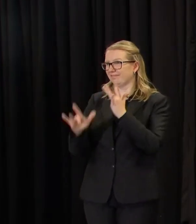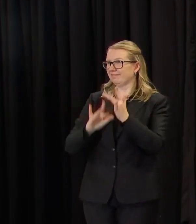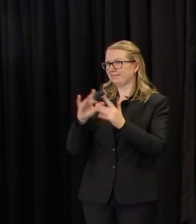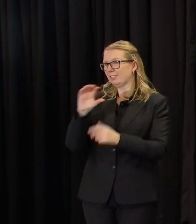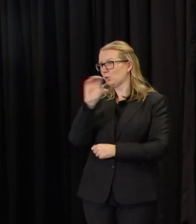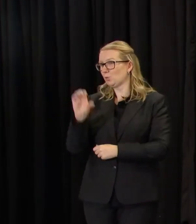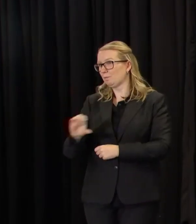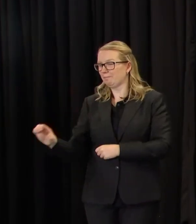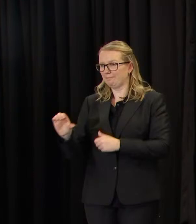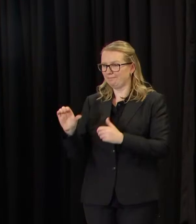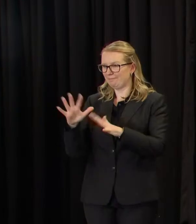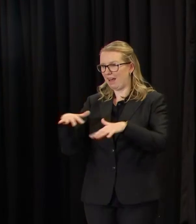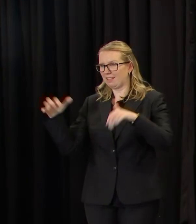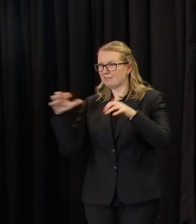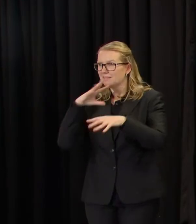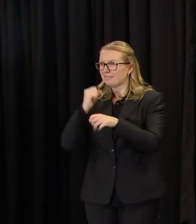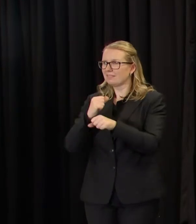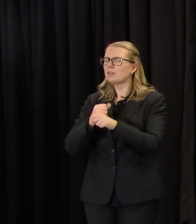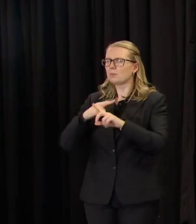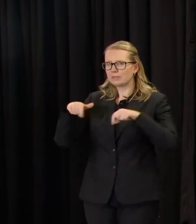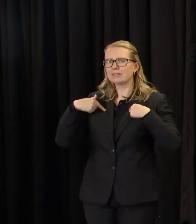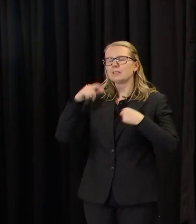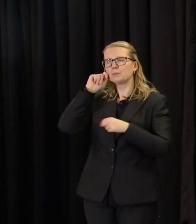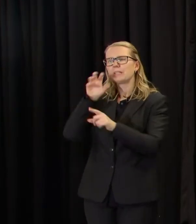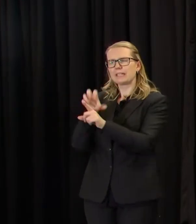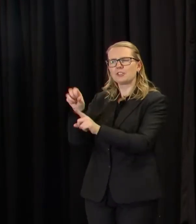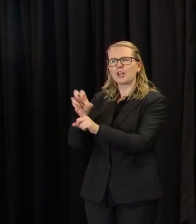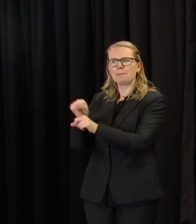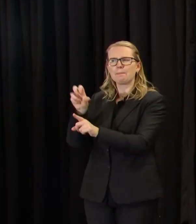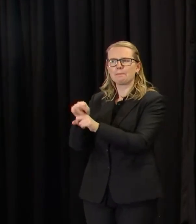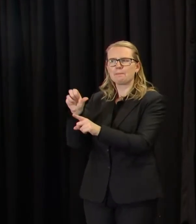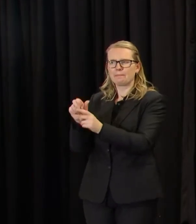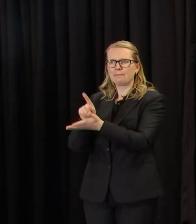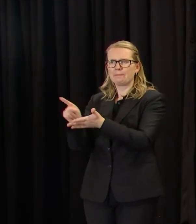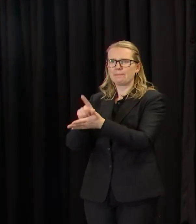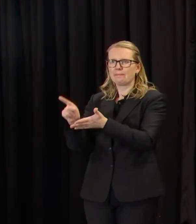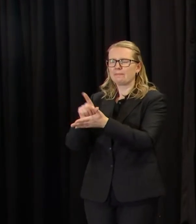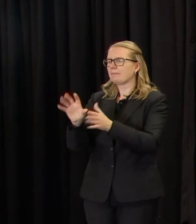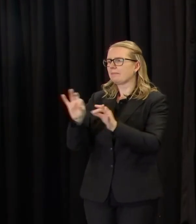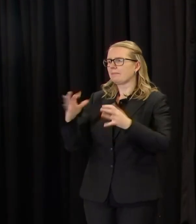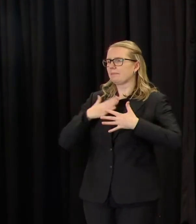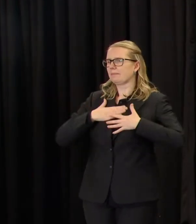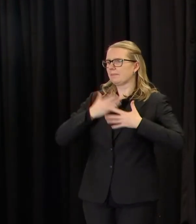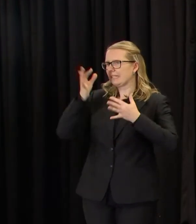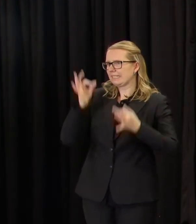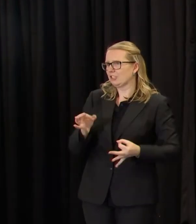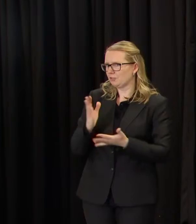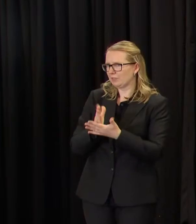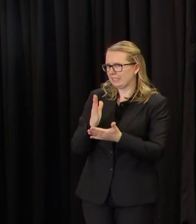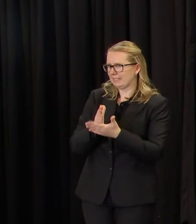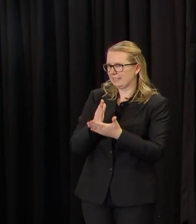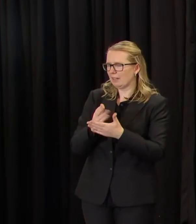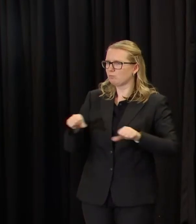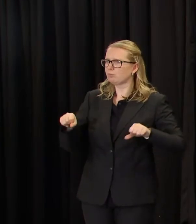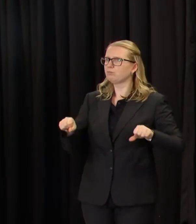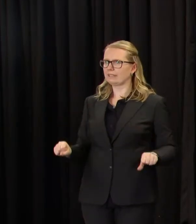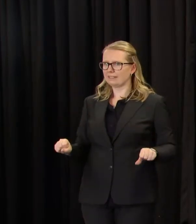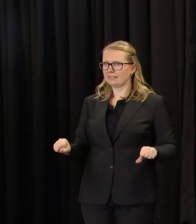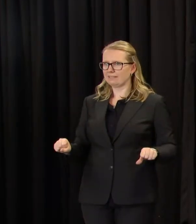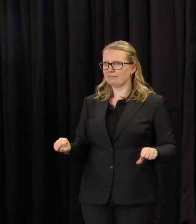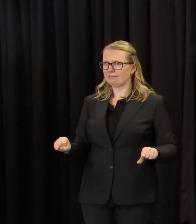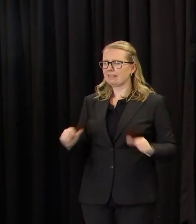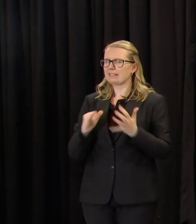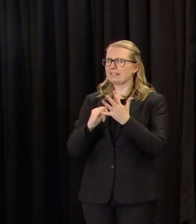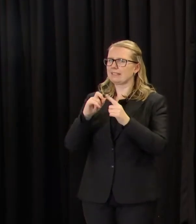up the days. We've said that. We'll make up the days. But it's not a question for me, Samaya. It's a question with respect for the President and the